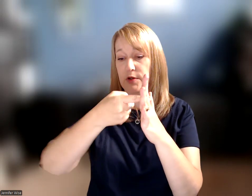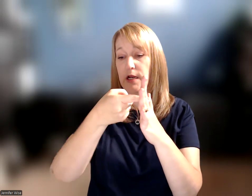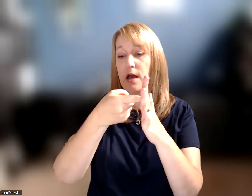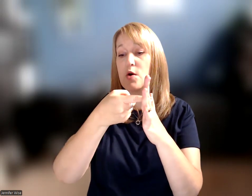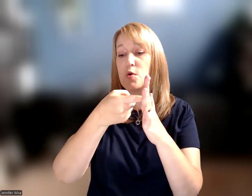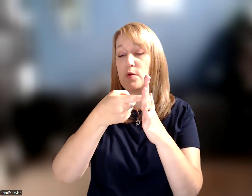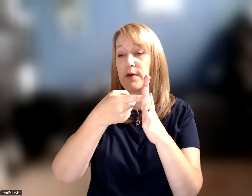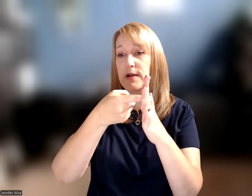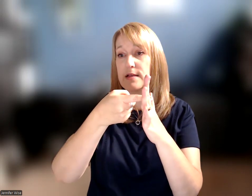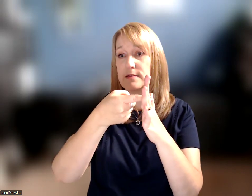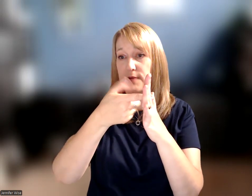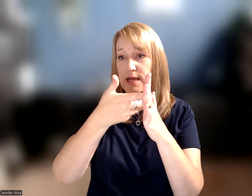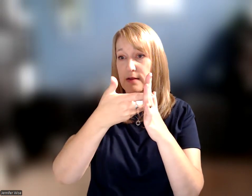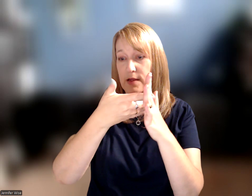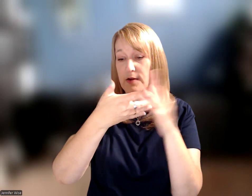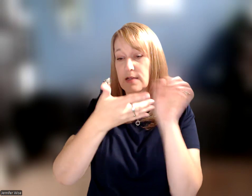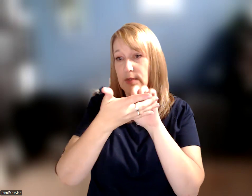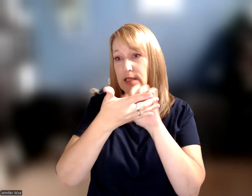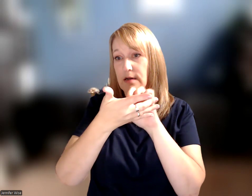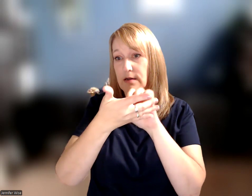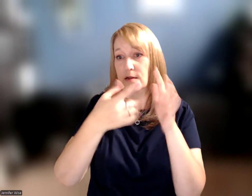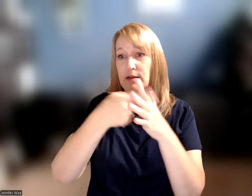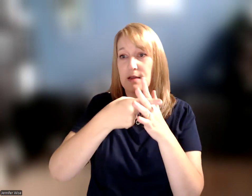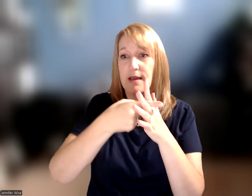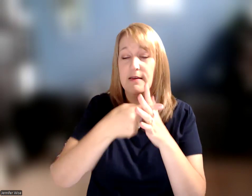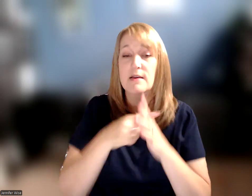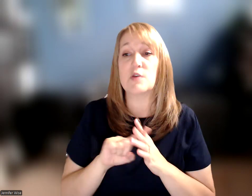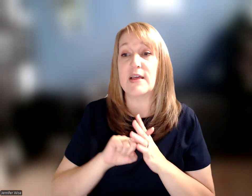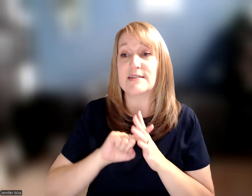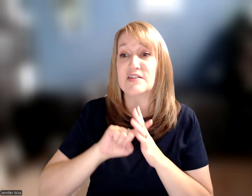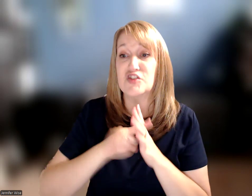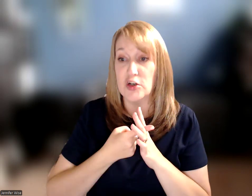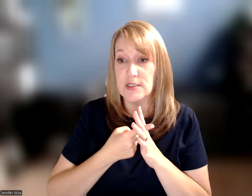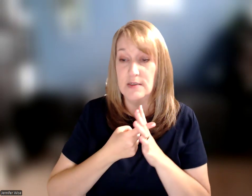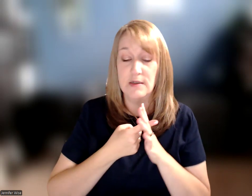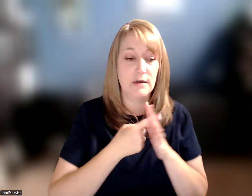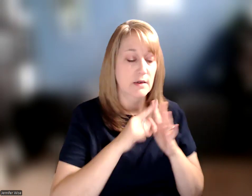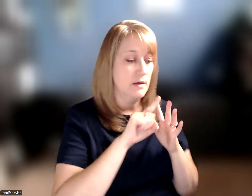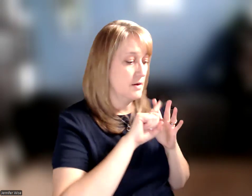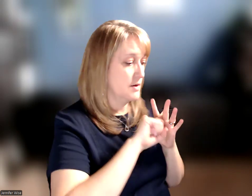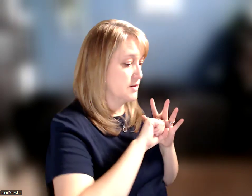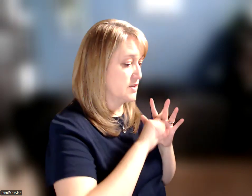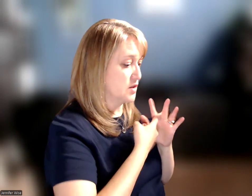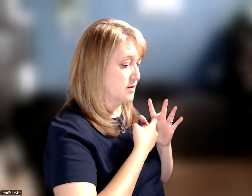it, oh, there it is, right? There it is right there. Okay, so that's start.